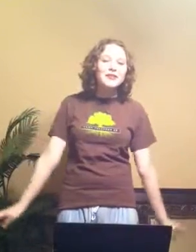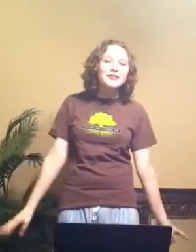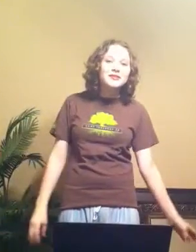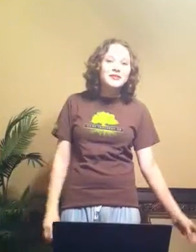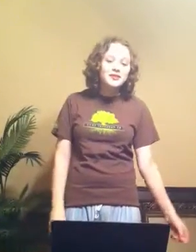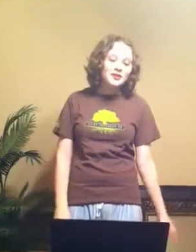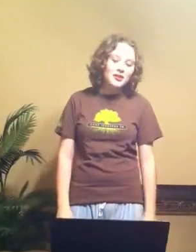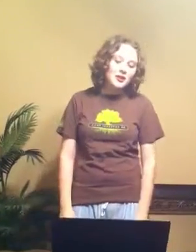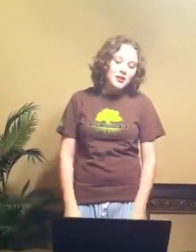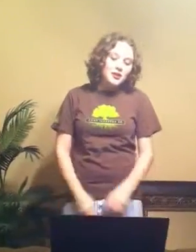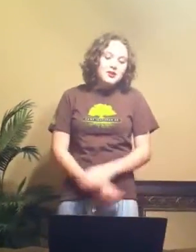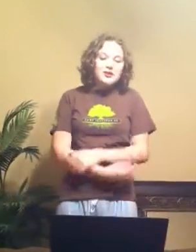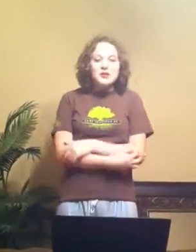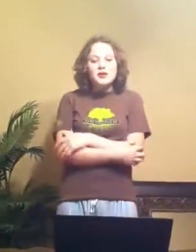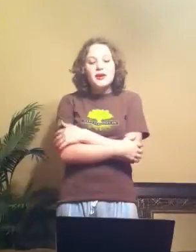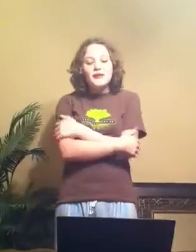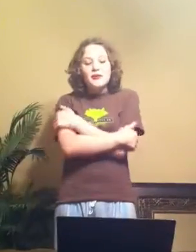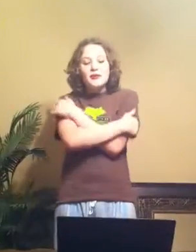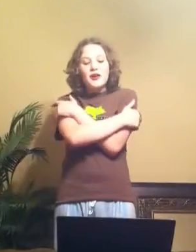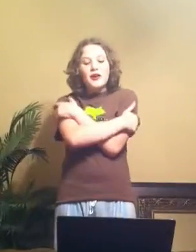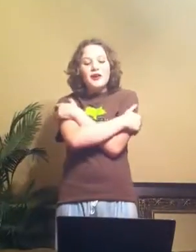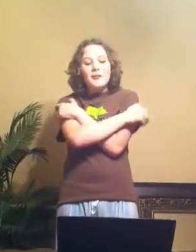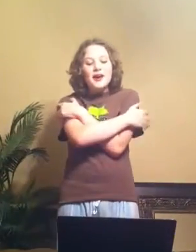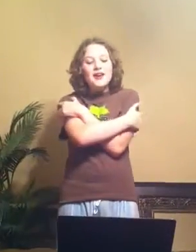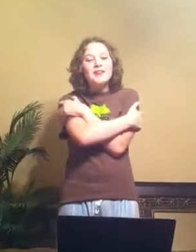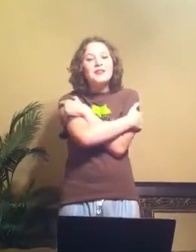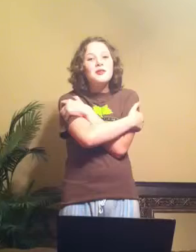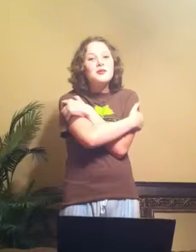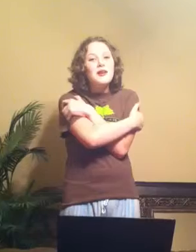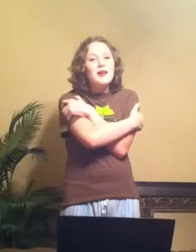strong to ever fall back in your